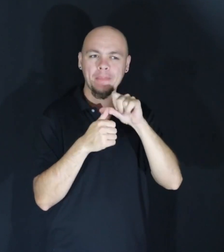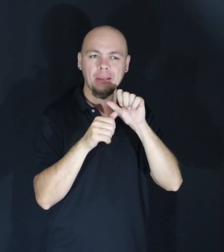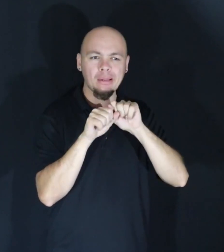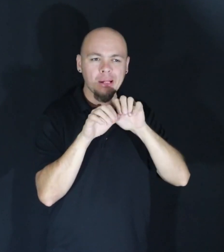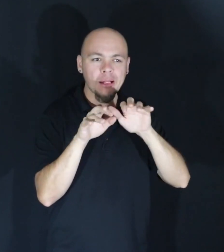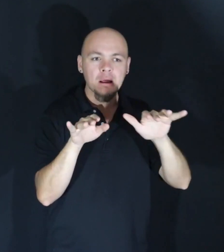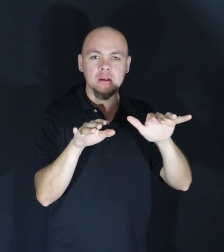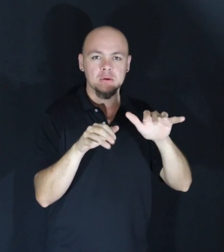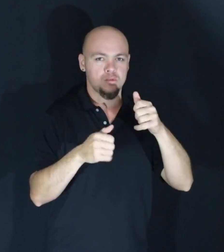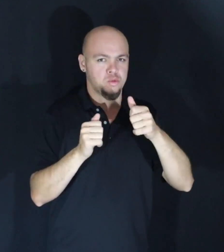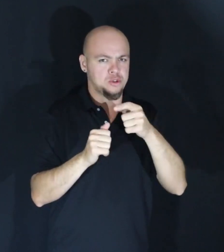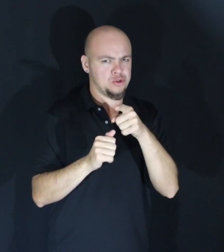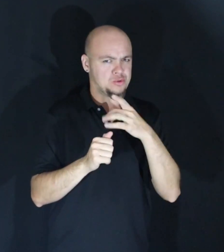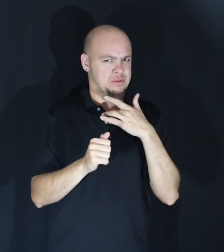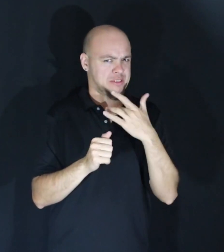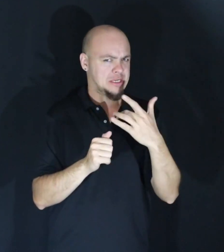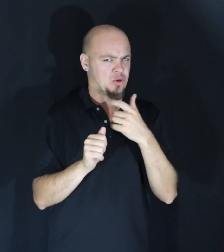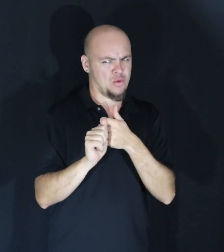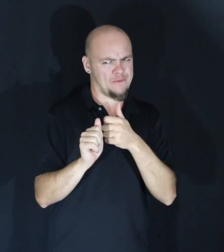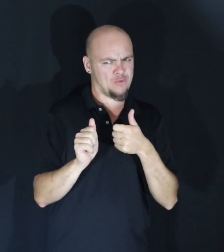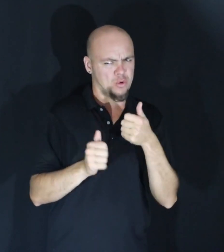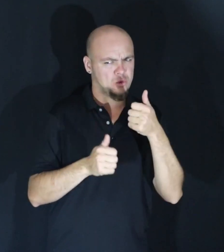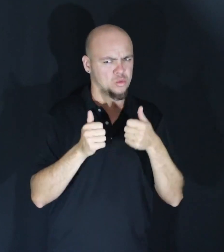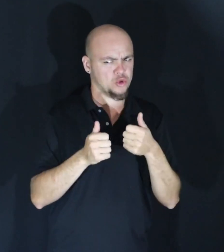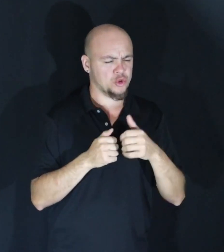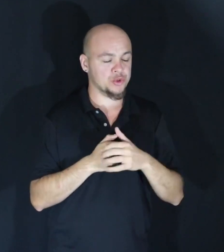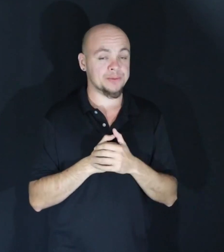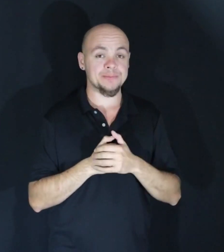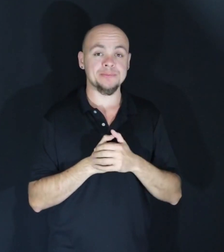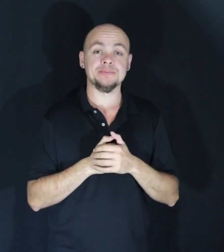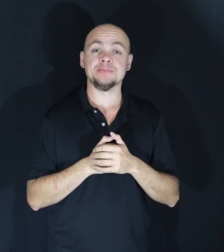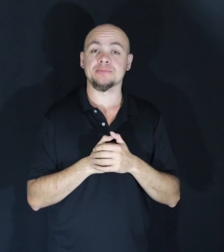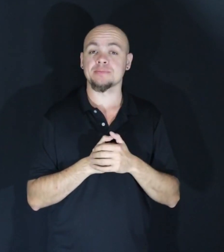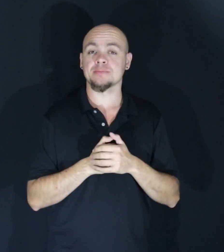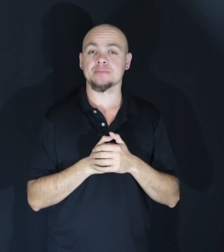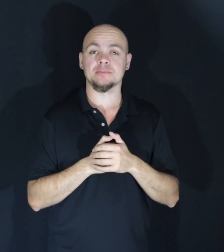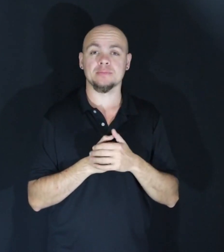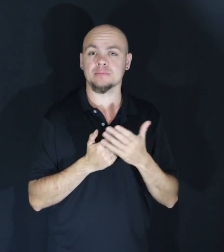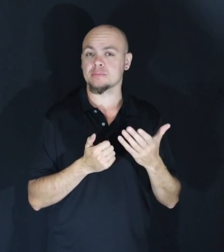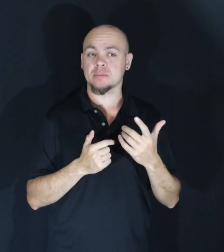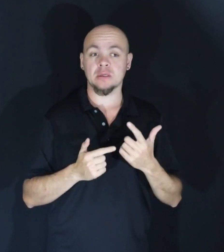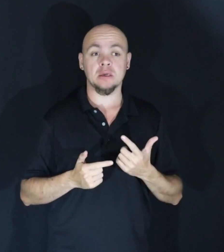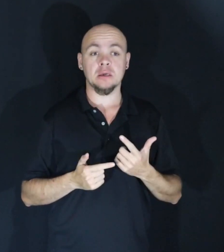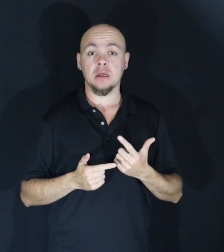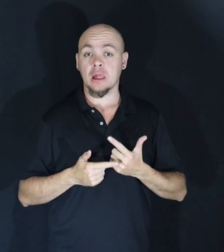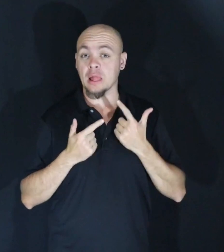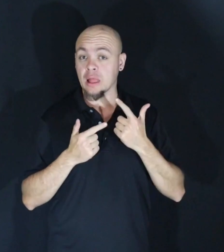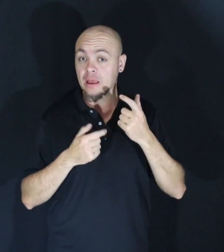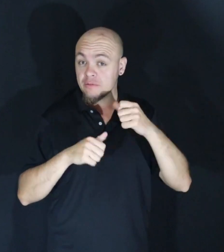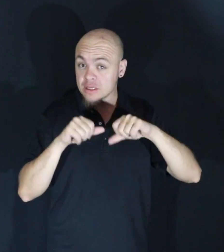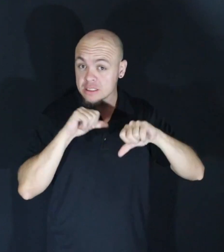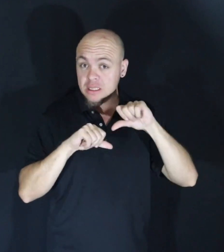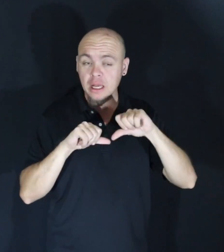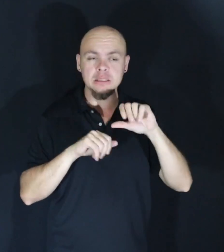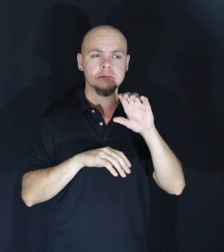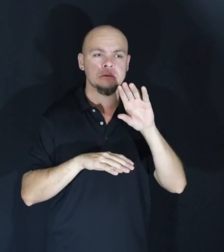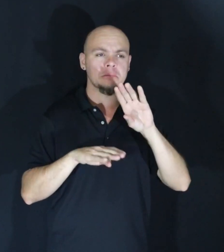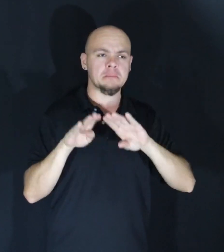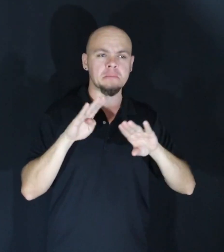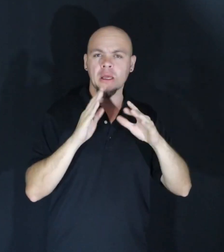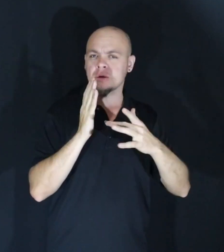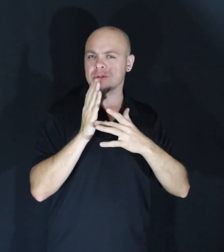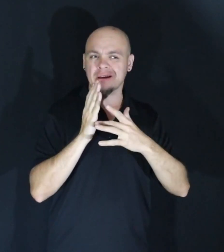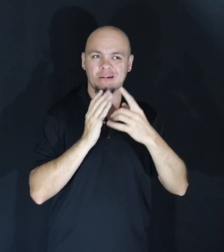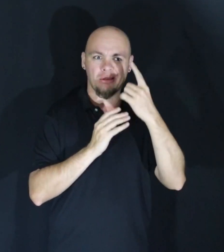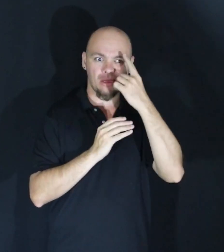codes are you not sending your mailers to? In pharma or life sciences and biotech, you'd have to think about